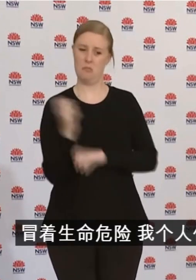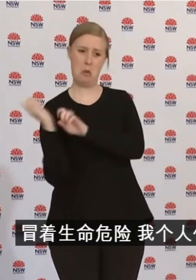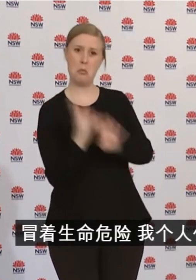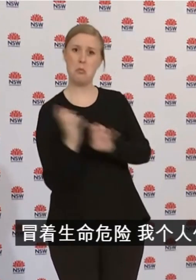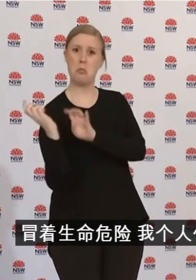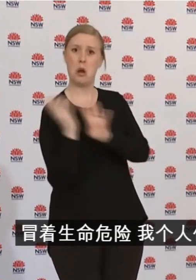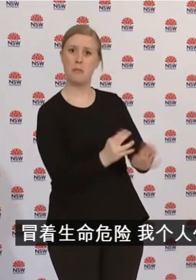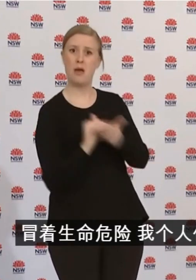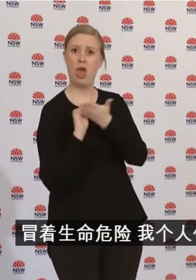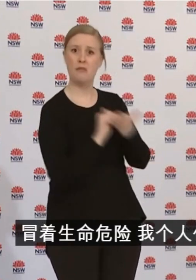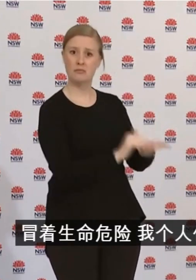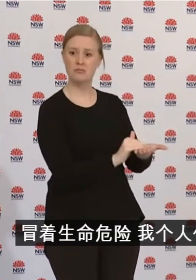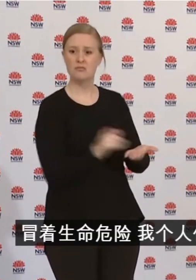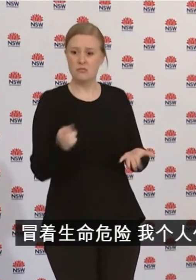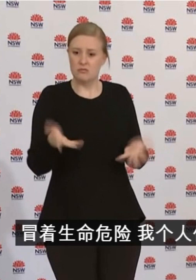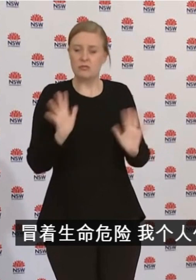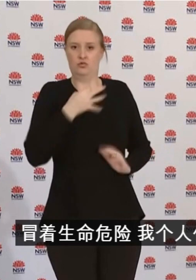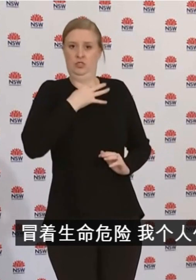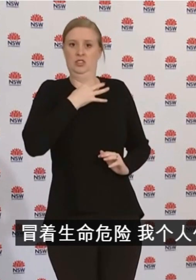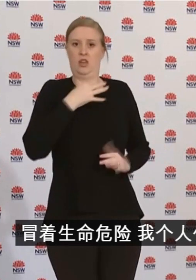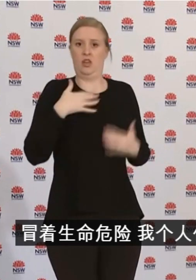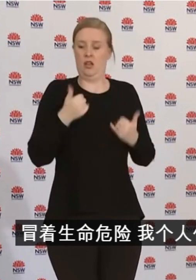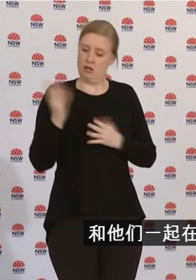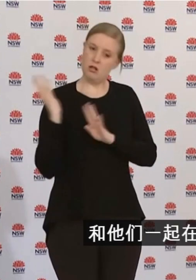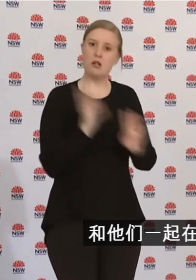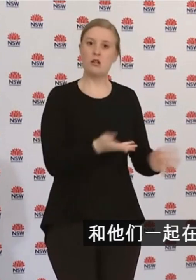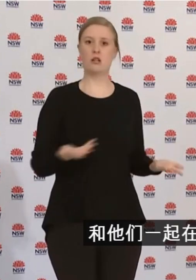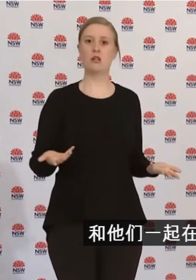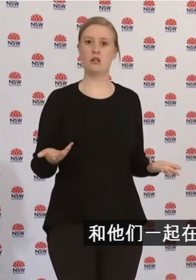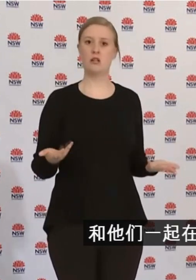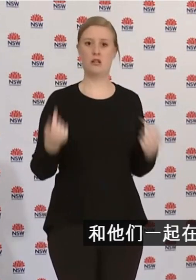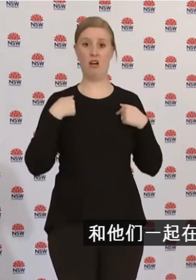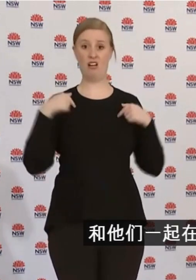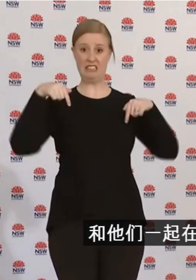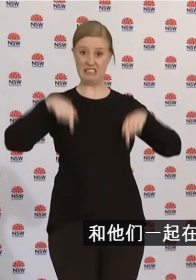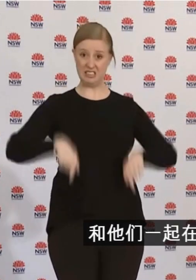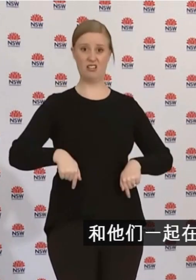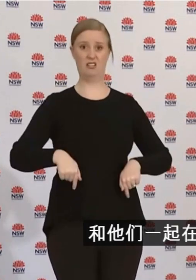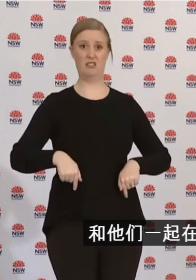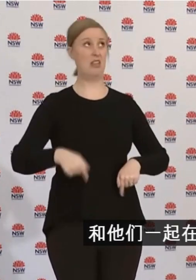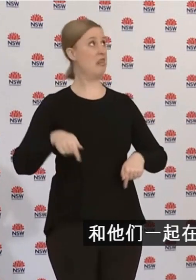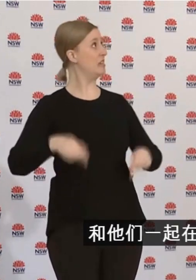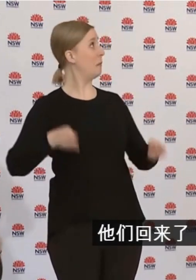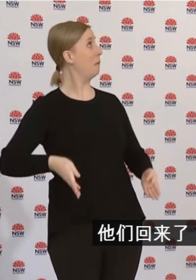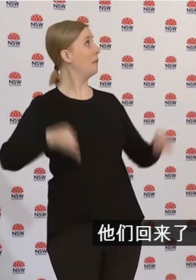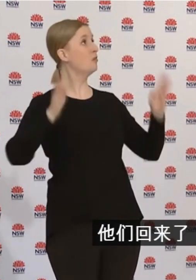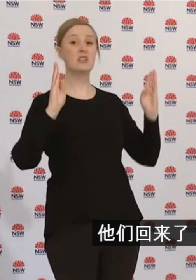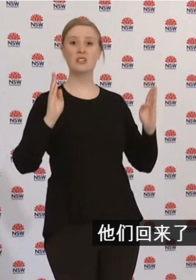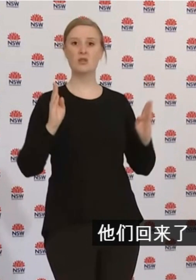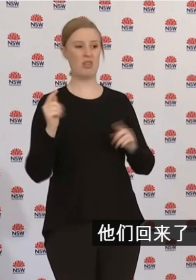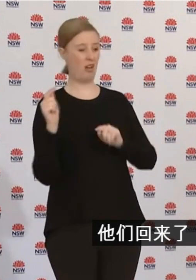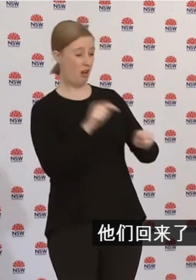on the line. I personally, as Health Minister here, stood proudly with them in this very building and welcomed many of them